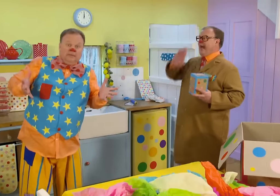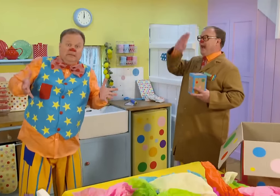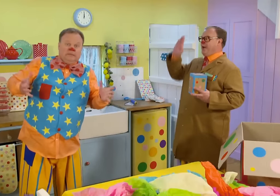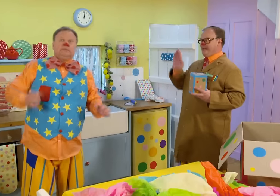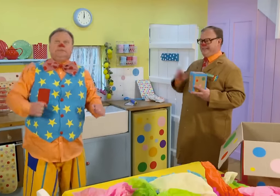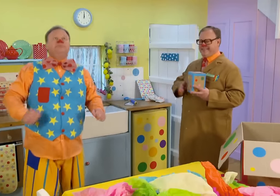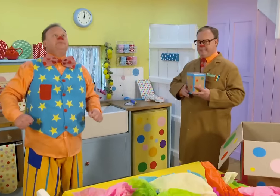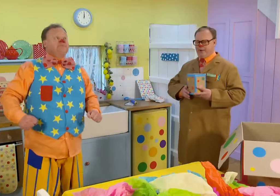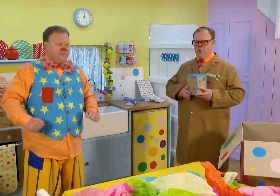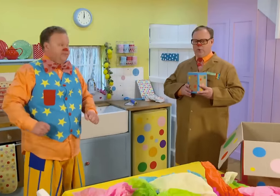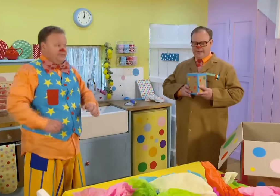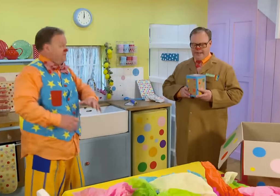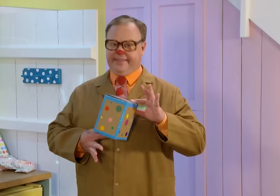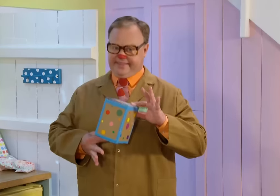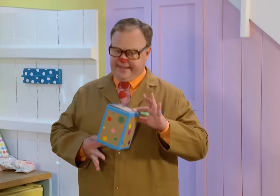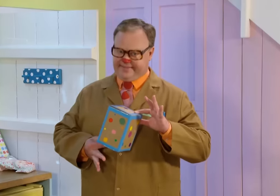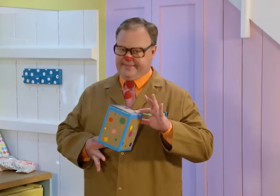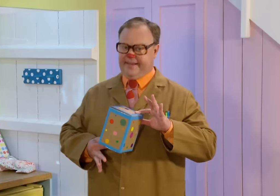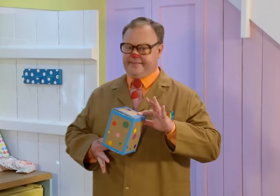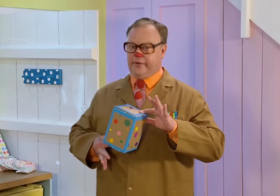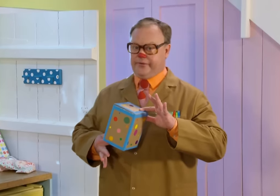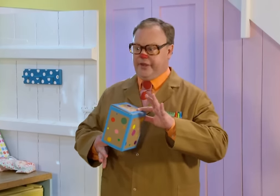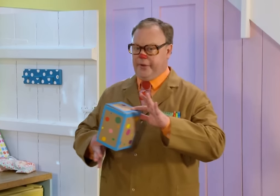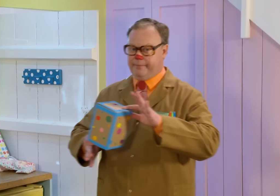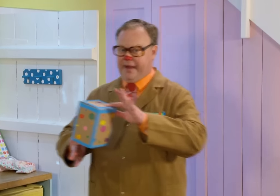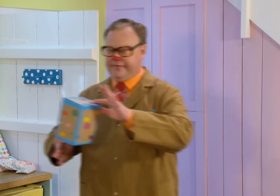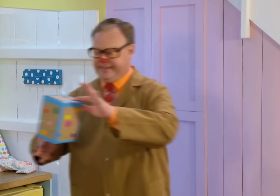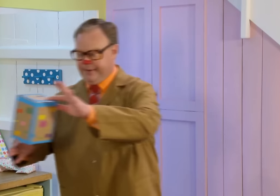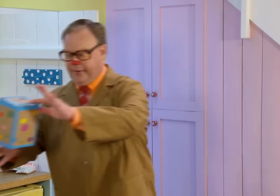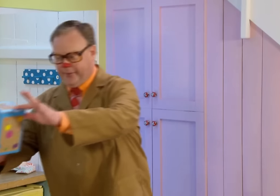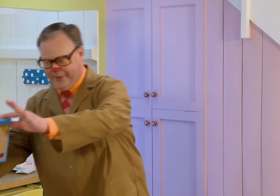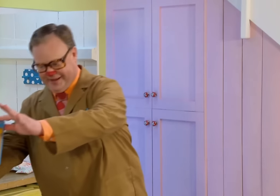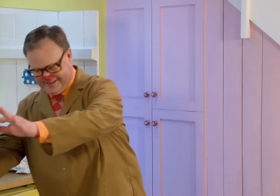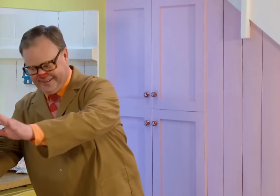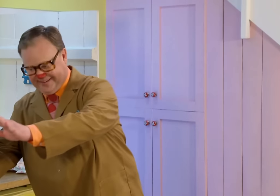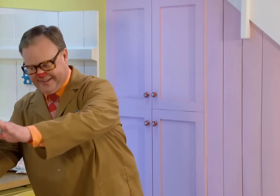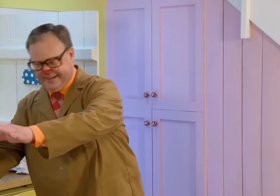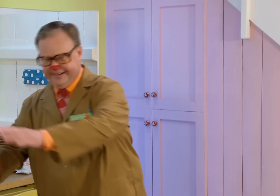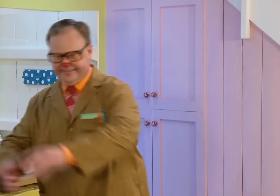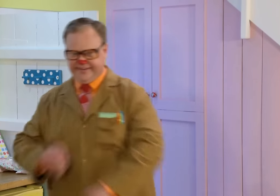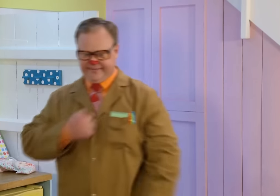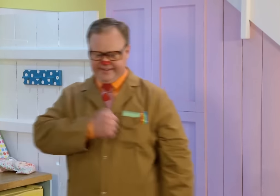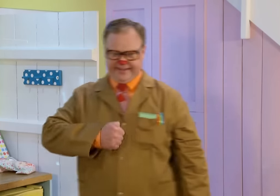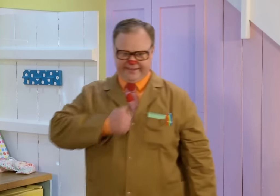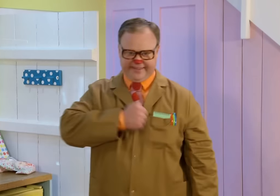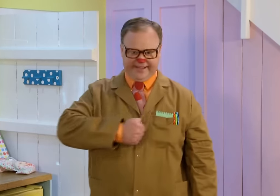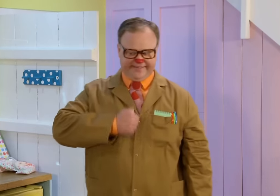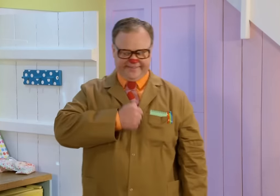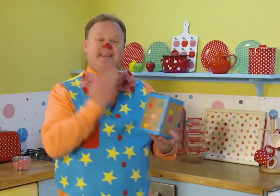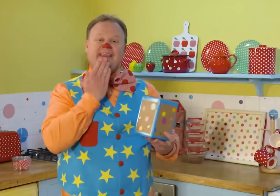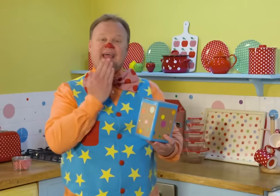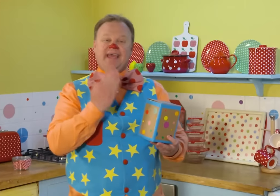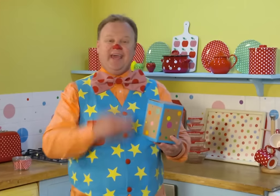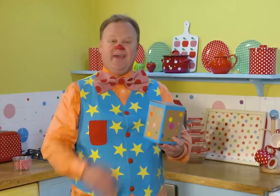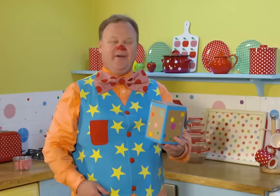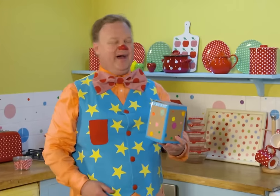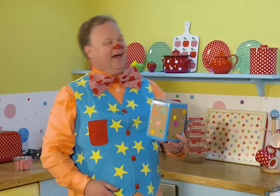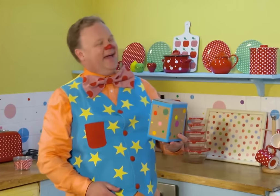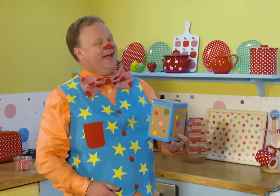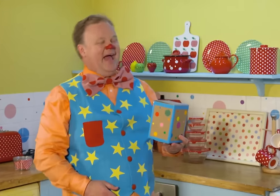Hello, Mr. Tumble. This is your new bouncy ball. Sorry about that. Thank you.